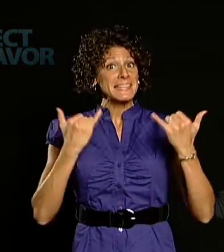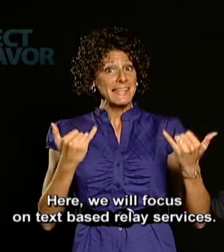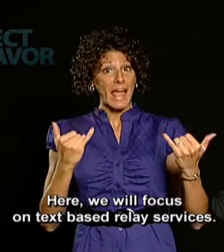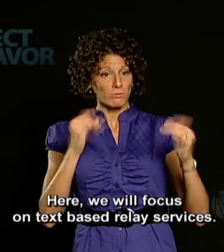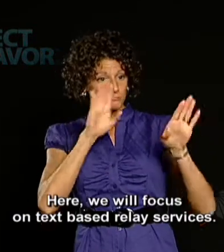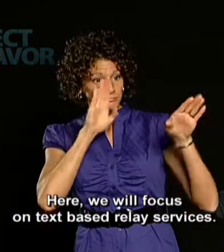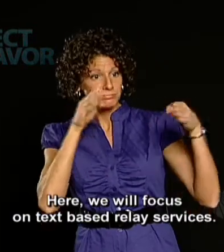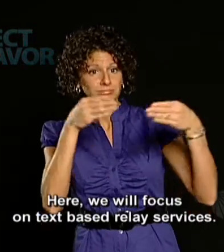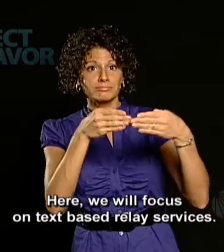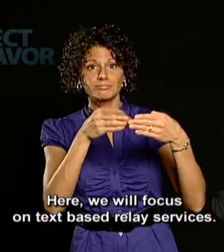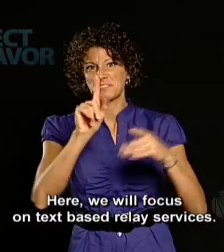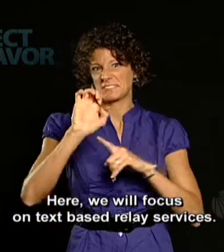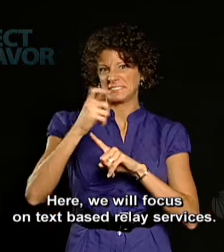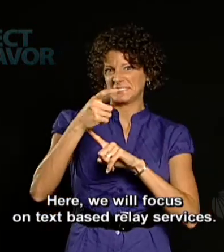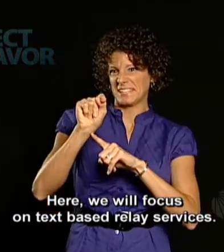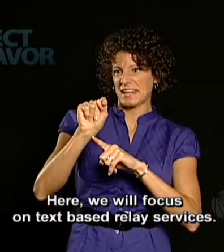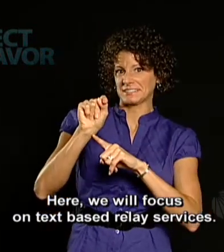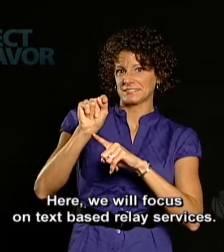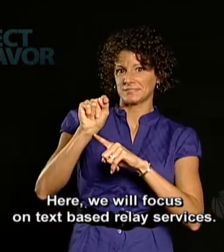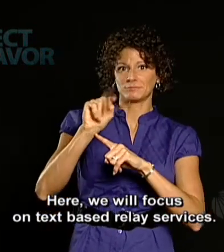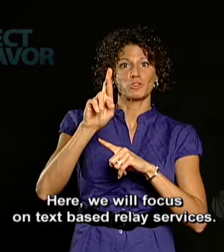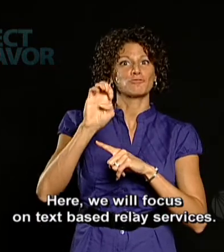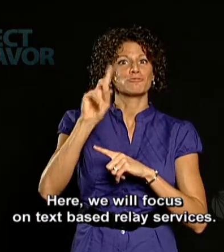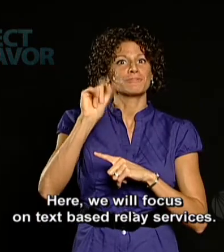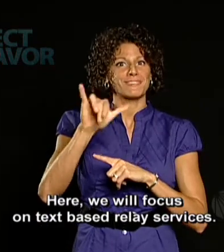Here, we will focus on text-based relay services.